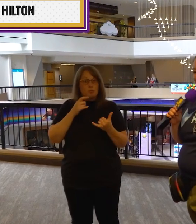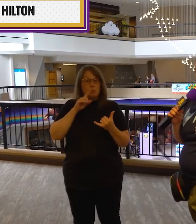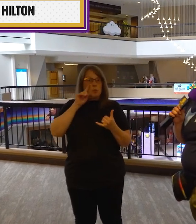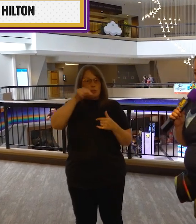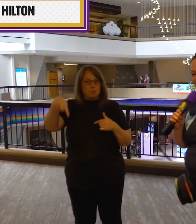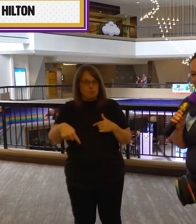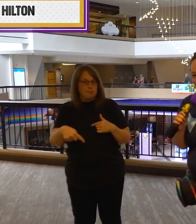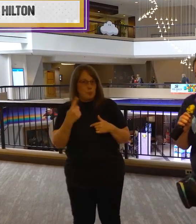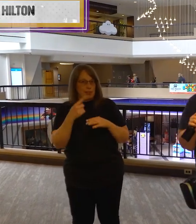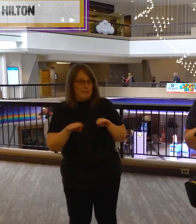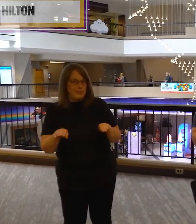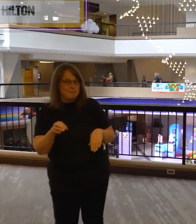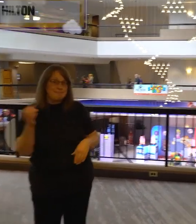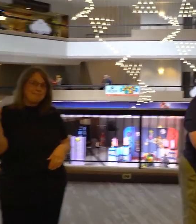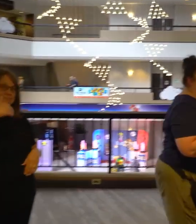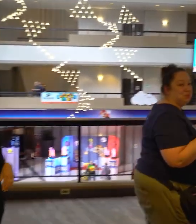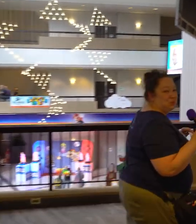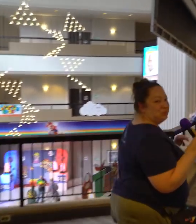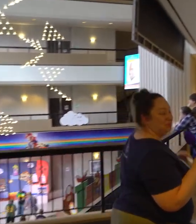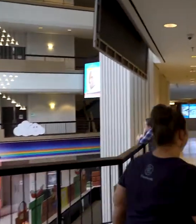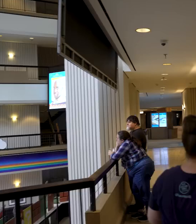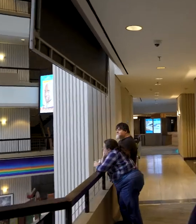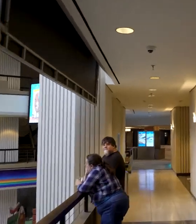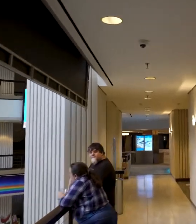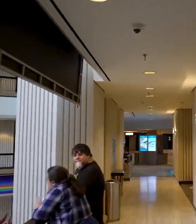head downstairs one level. Let's go.